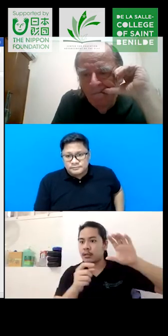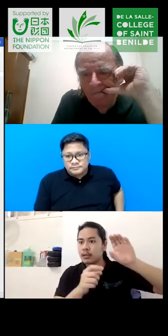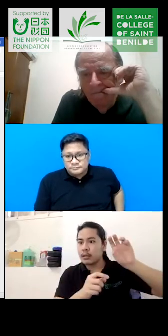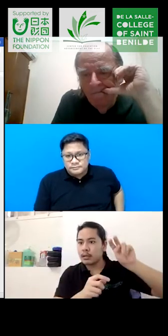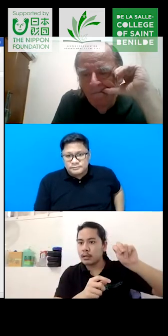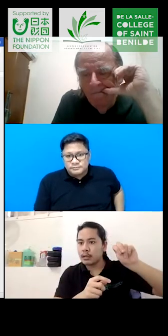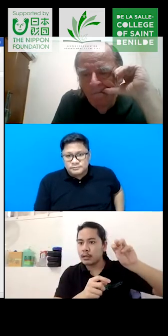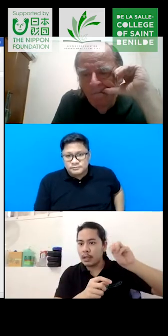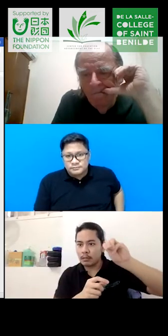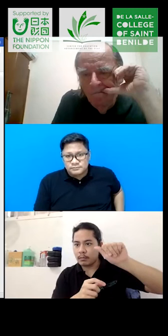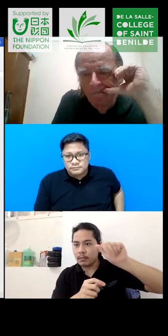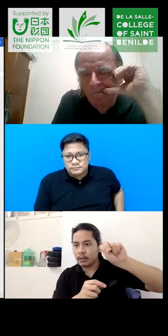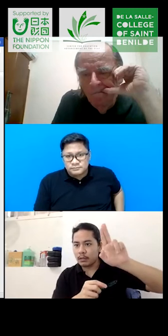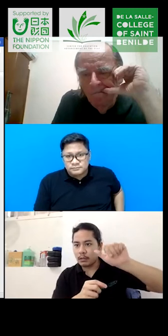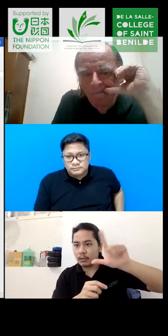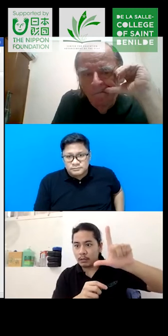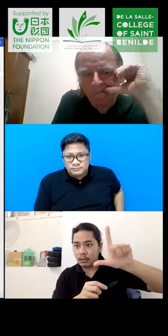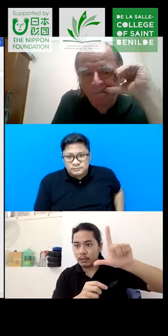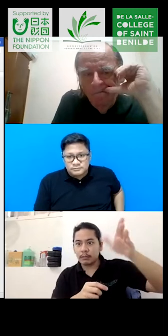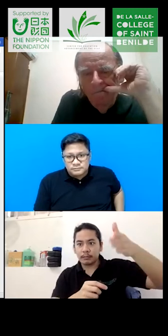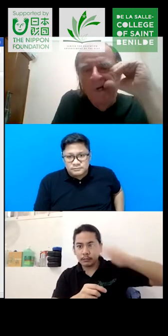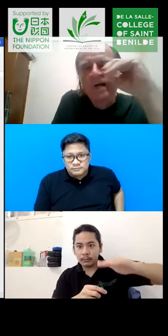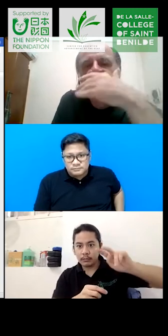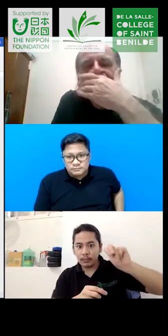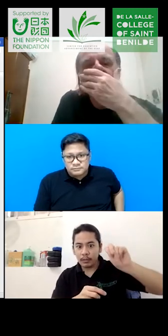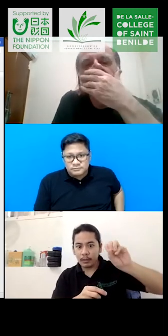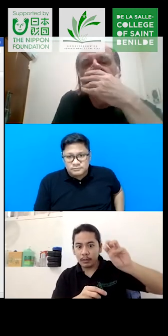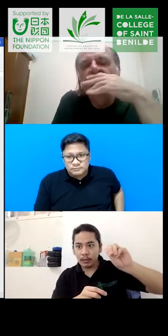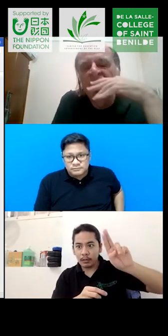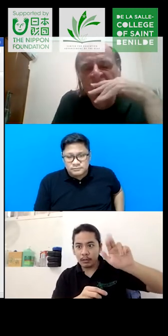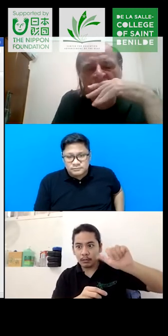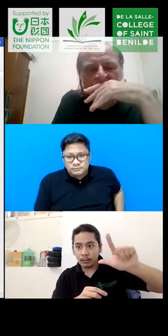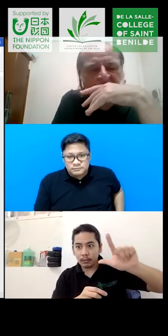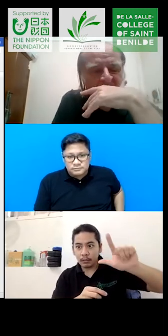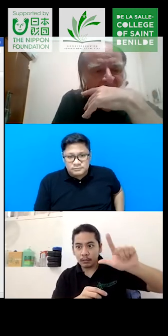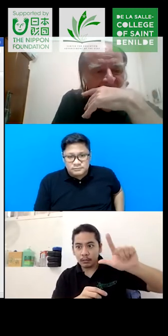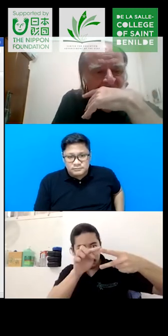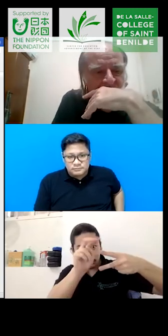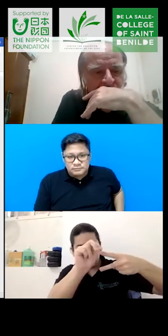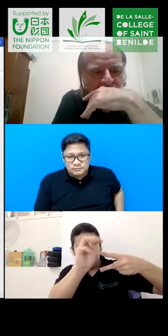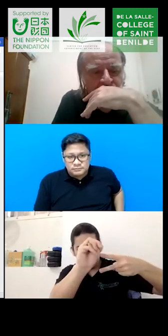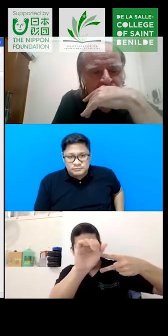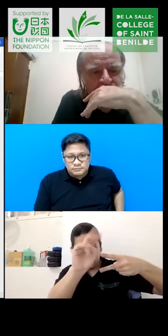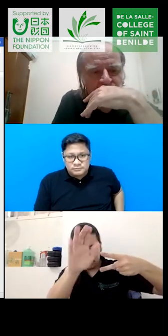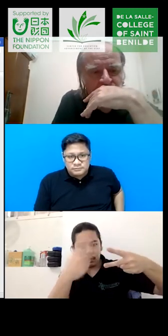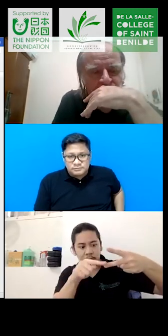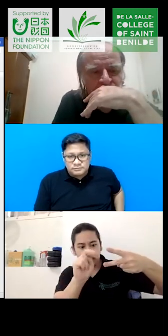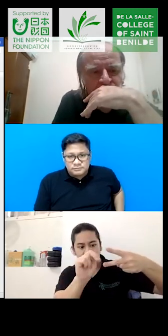Is it clear though? Because based on the analysis from previous examples,